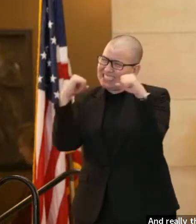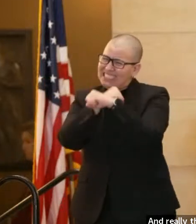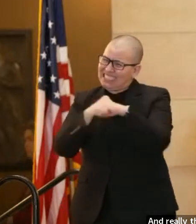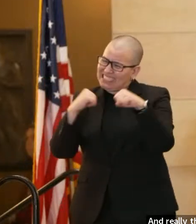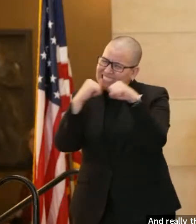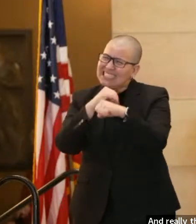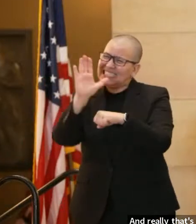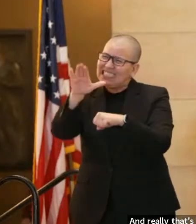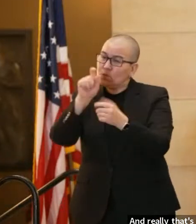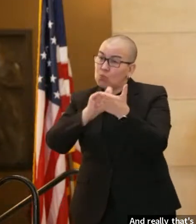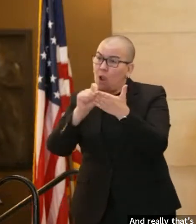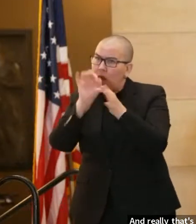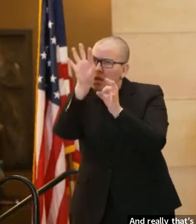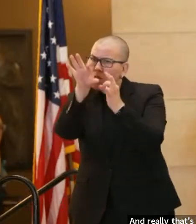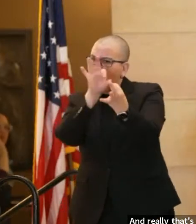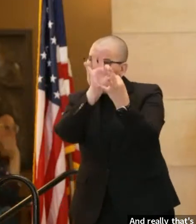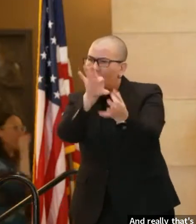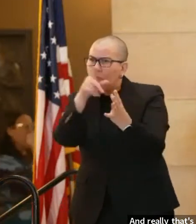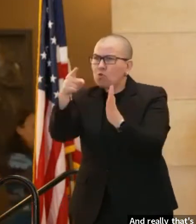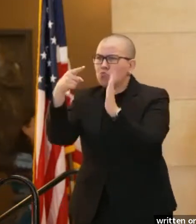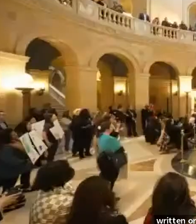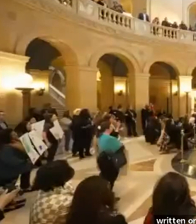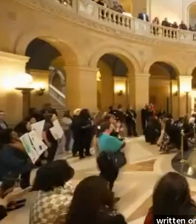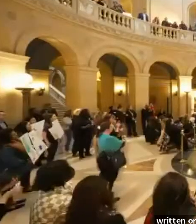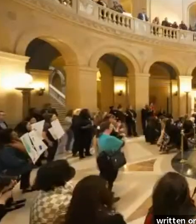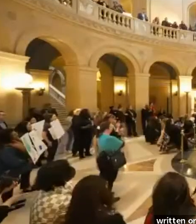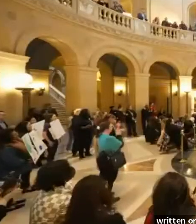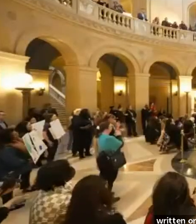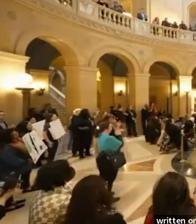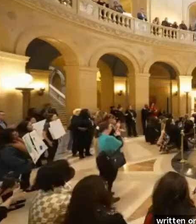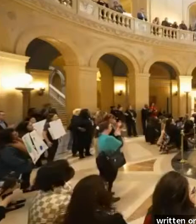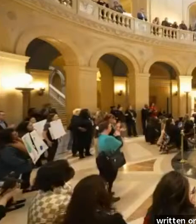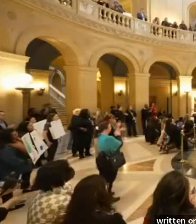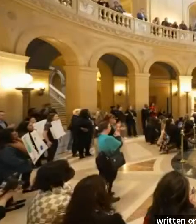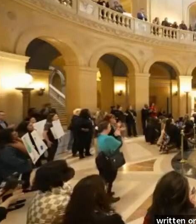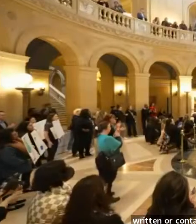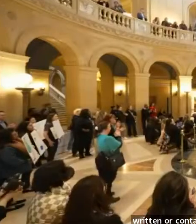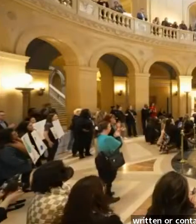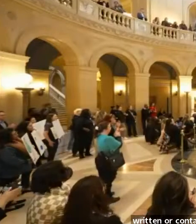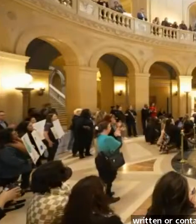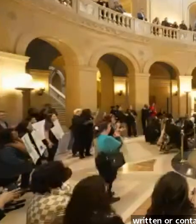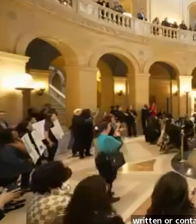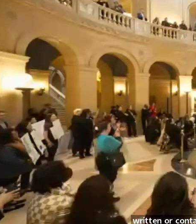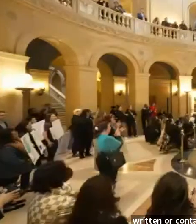your representatives. Yes, cheers to that. It's true.